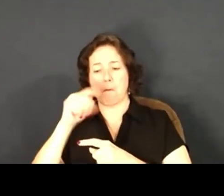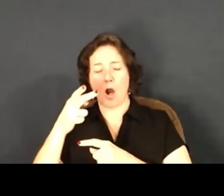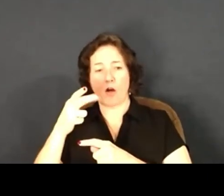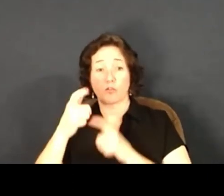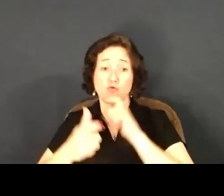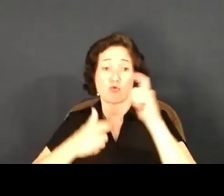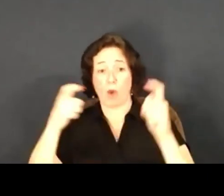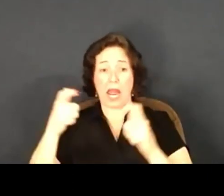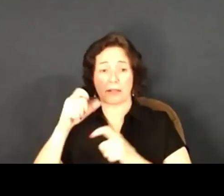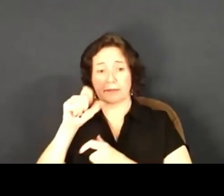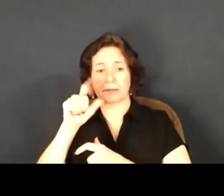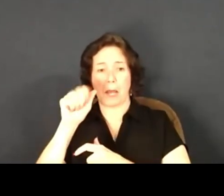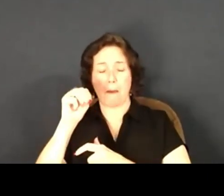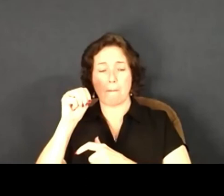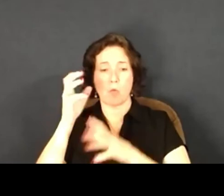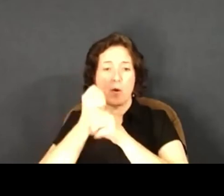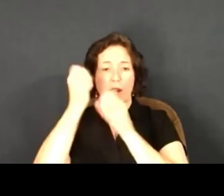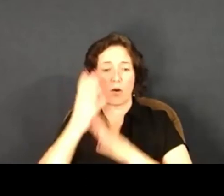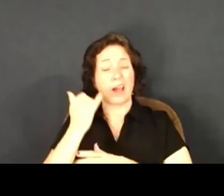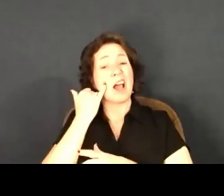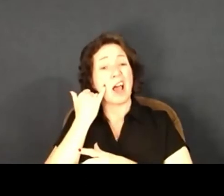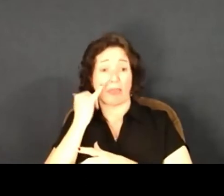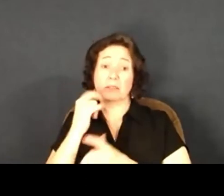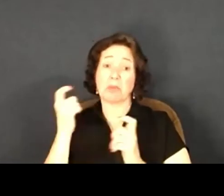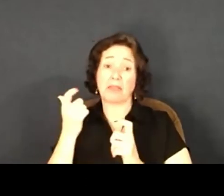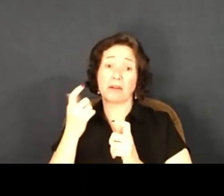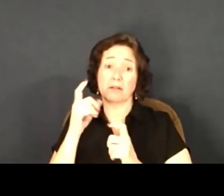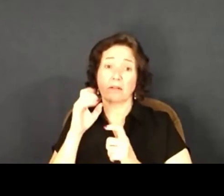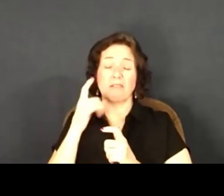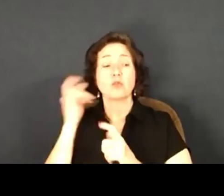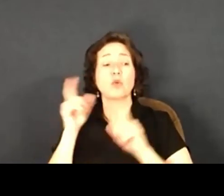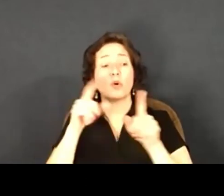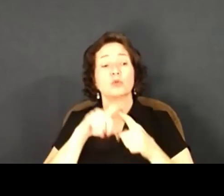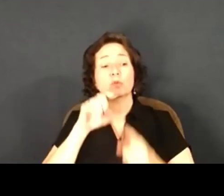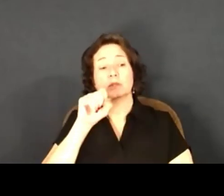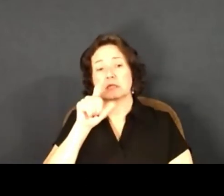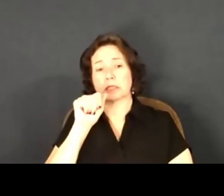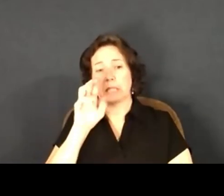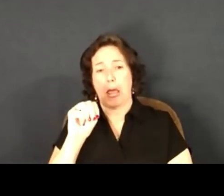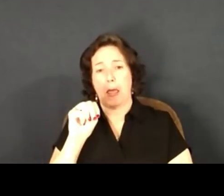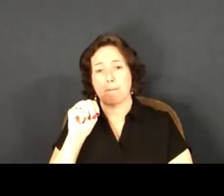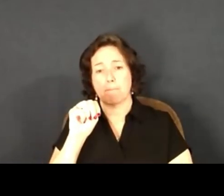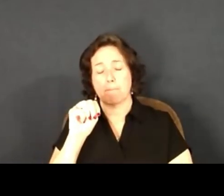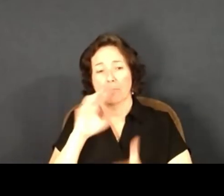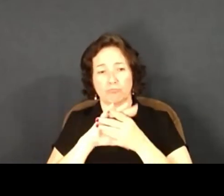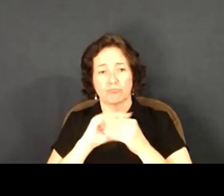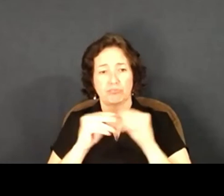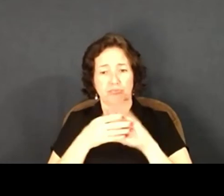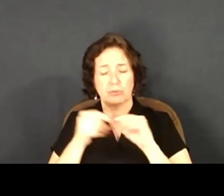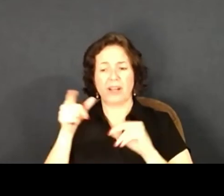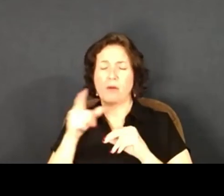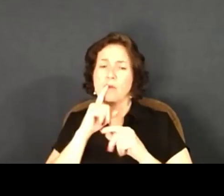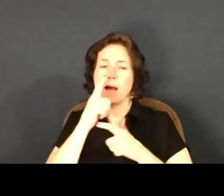big. If any of you all have ever gone to a slam concert, they are it's a very